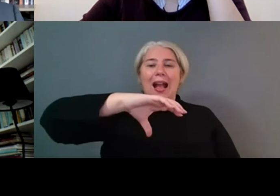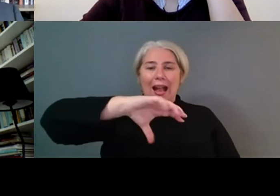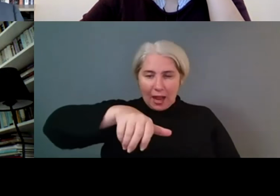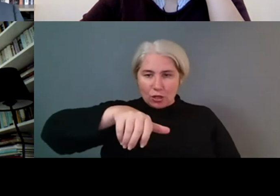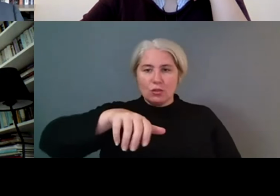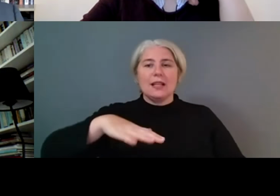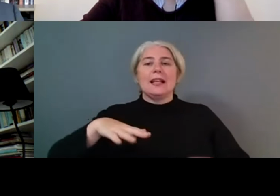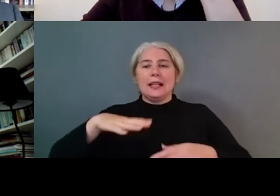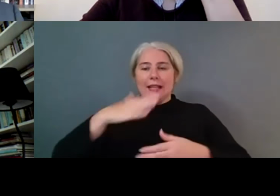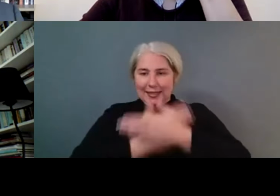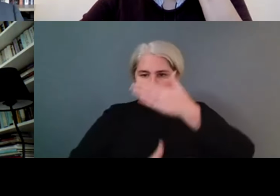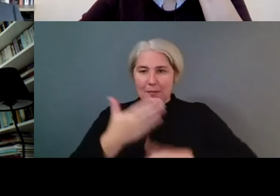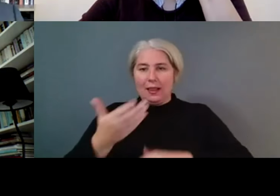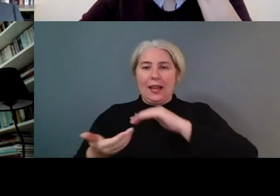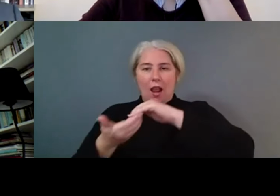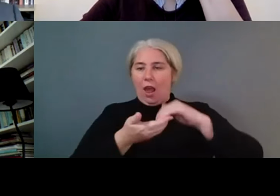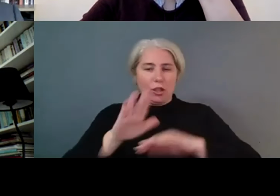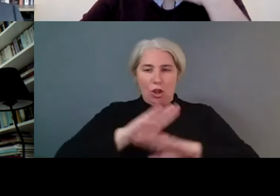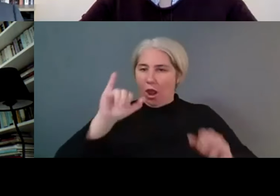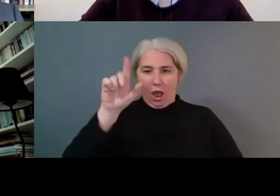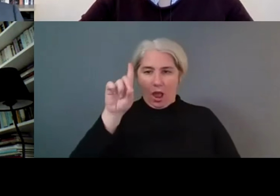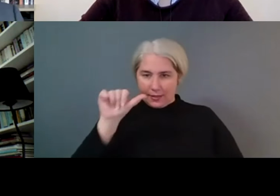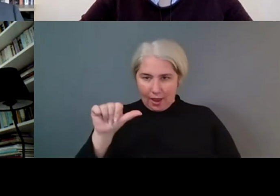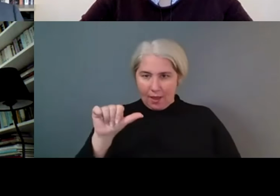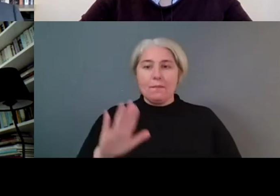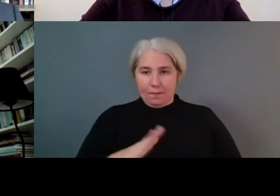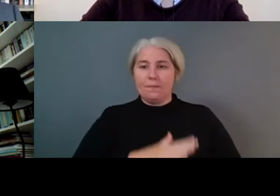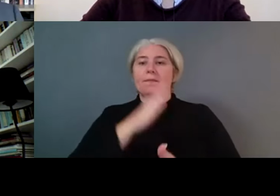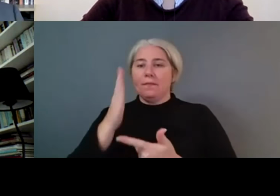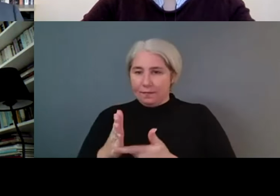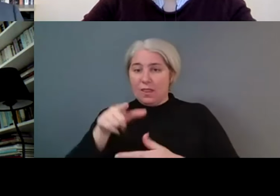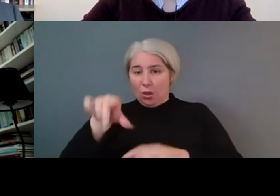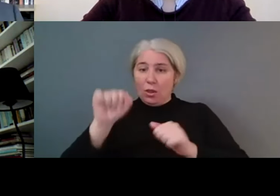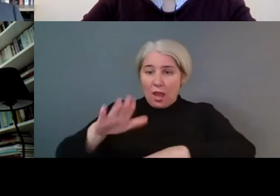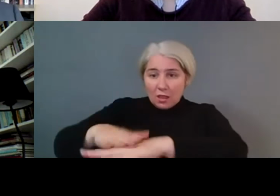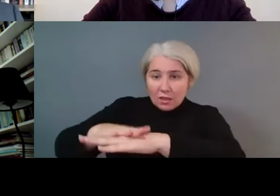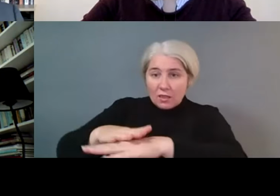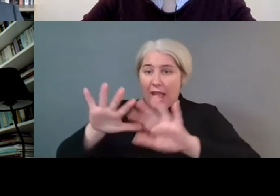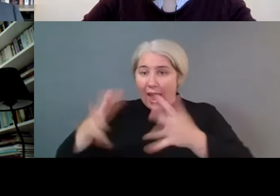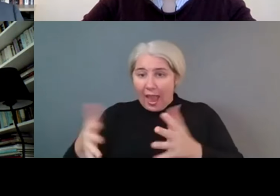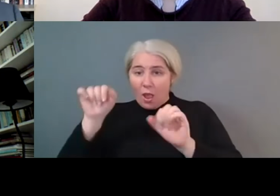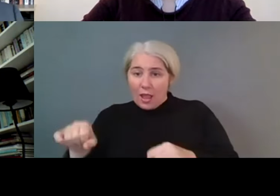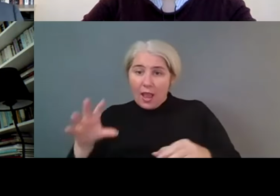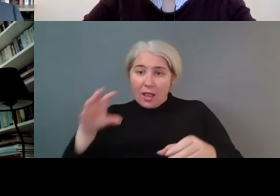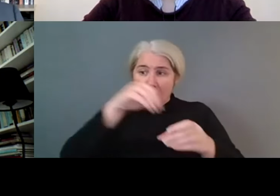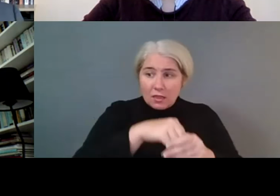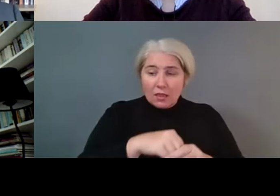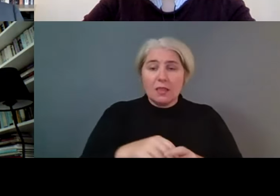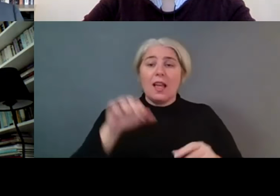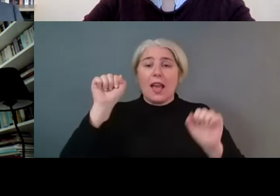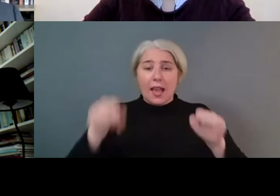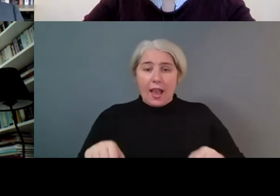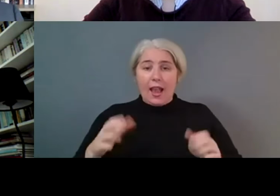virtual meetings will be organized. It might be individual, or it might be with